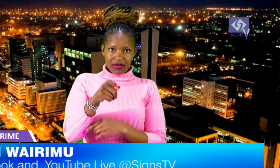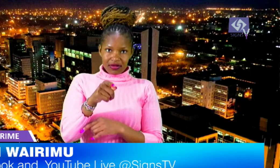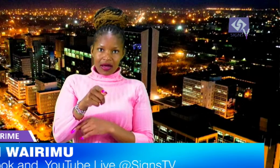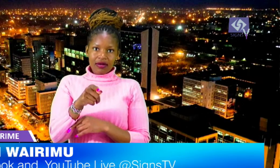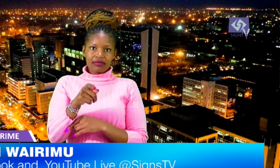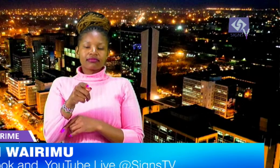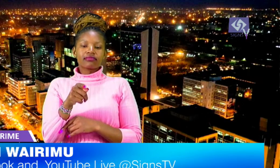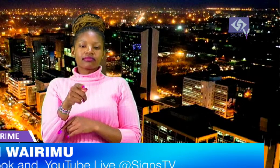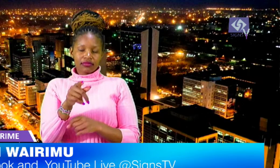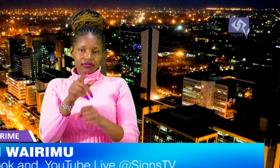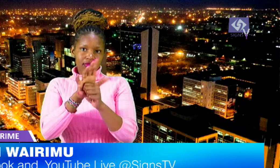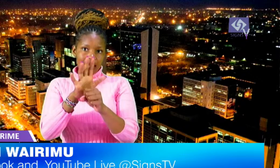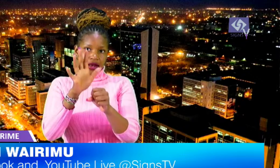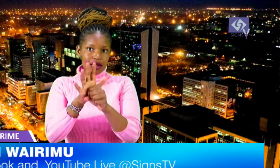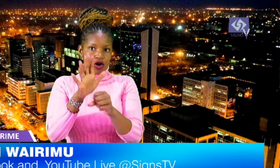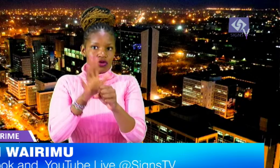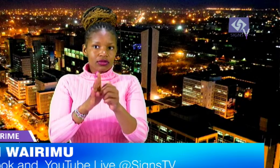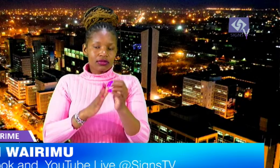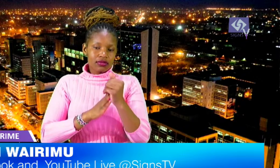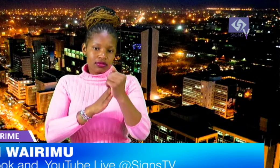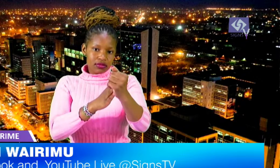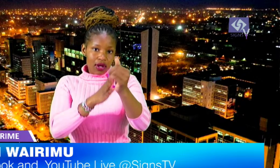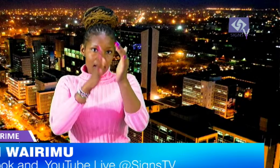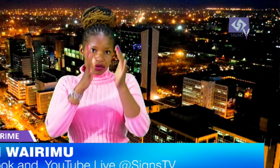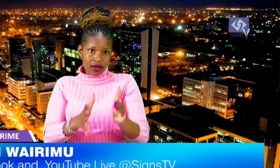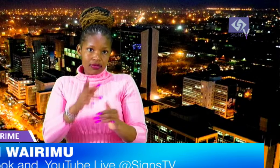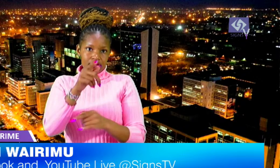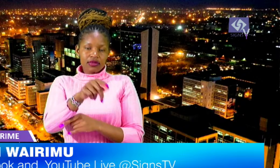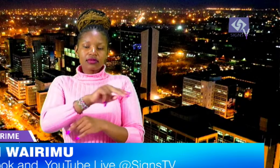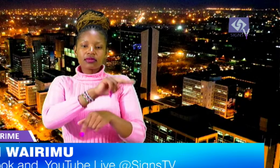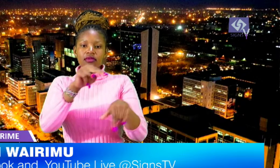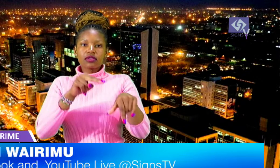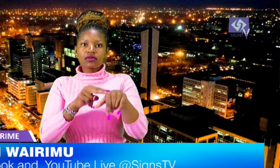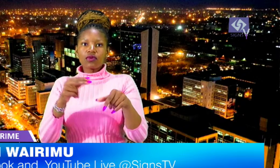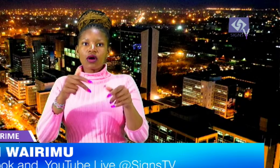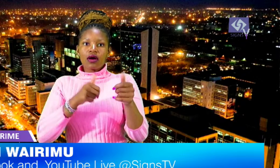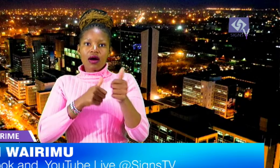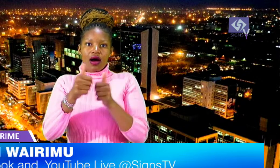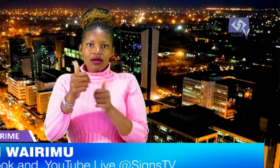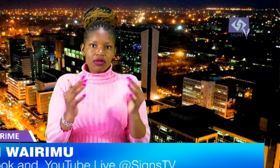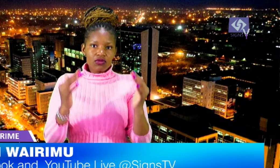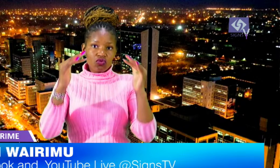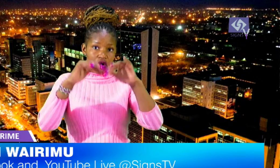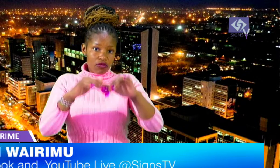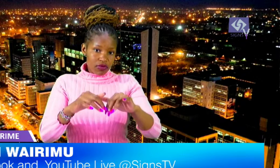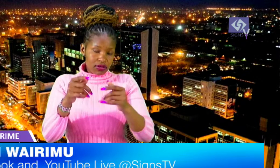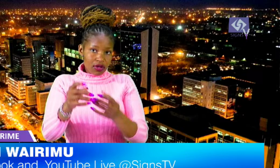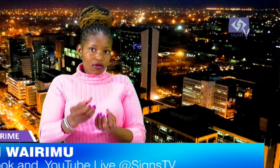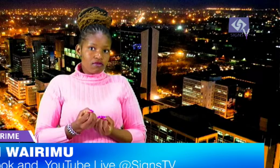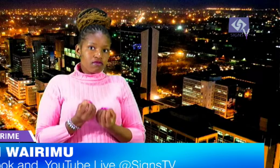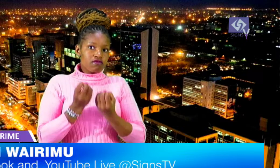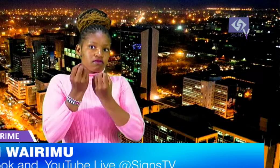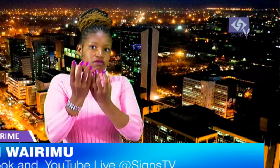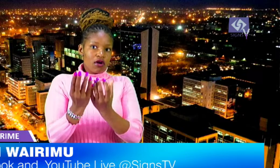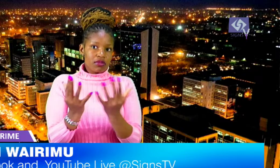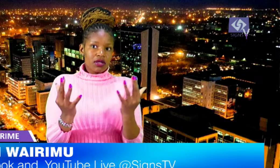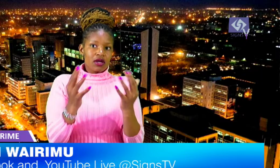Kimani Ichung'wah, the majority leader in the National Assembly, has expressed confidence in imminent